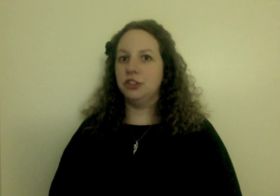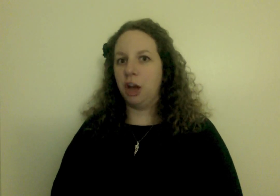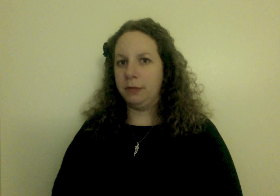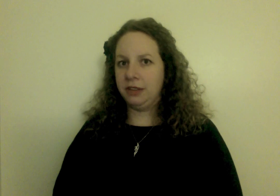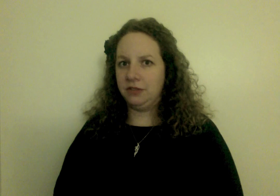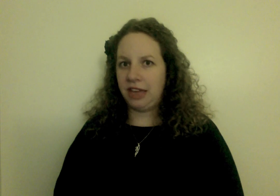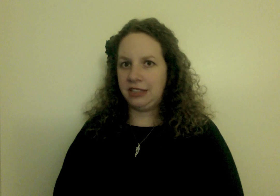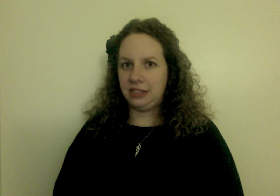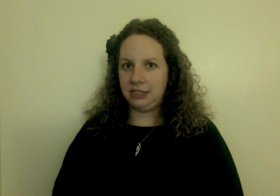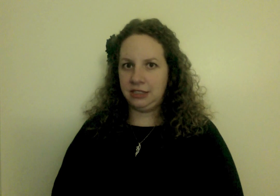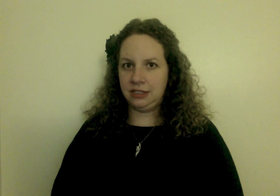topic of that sentence?